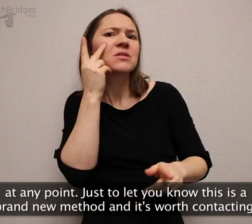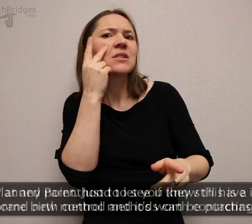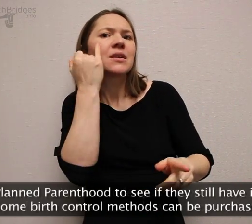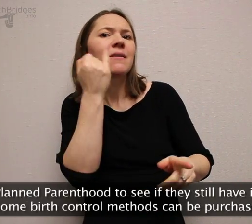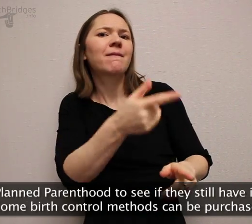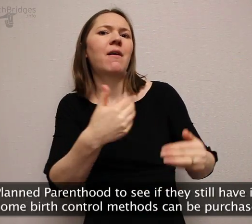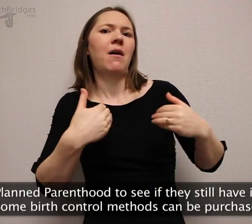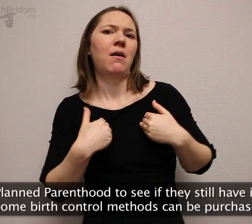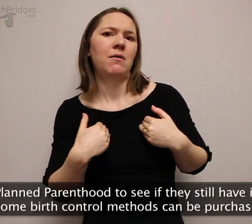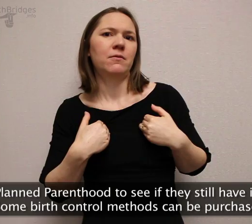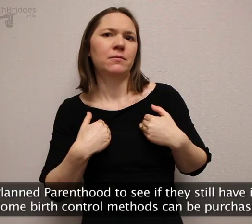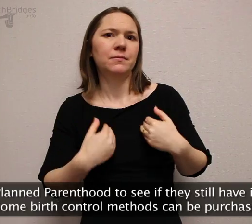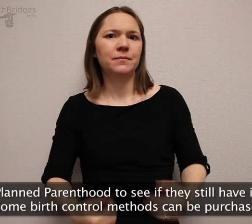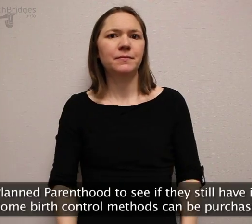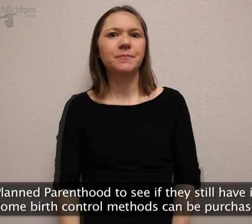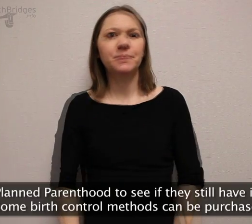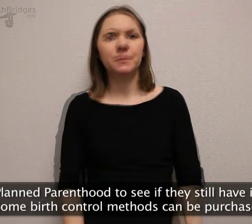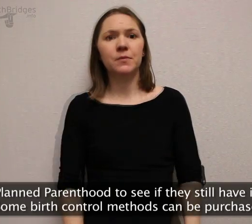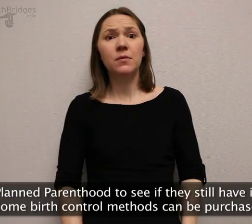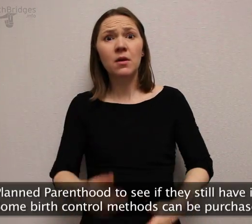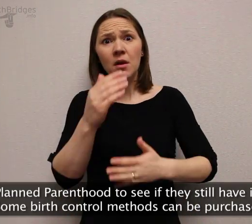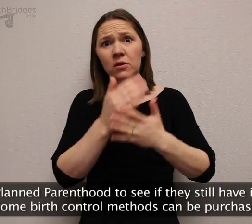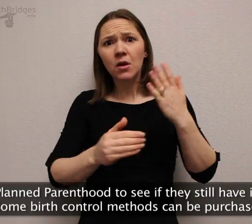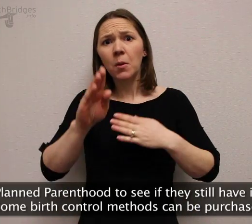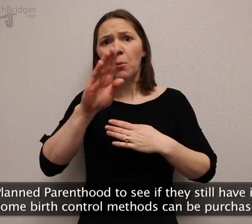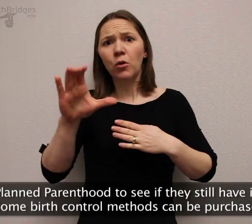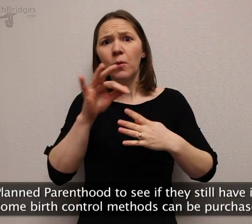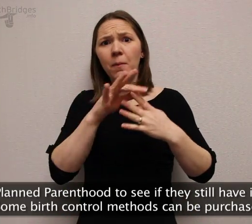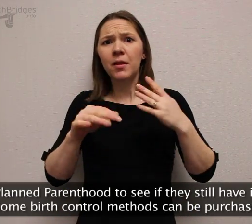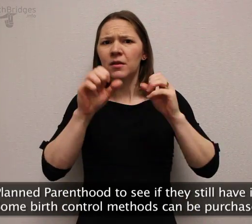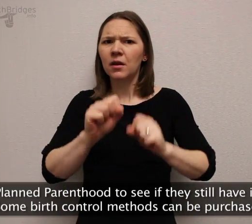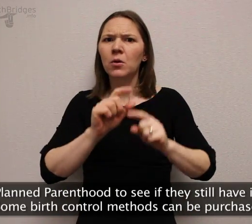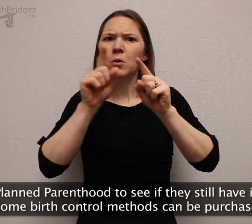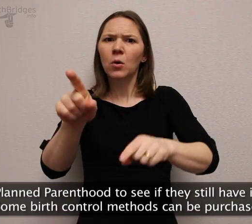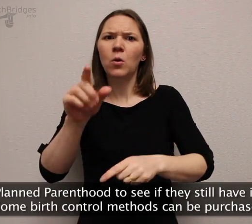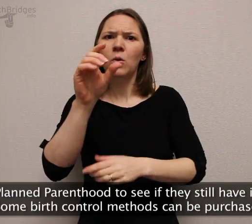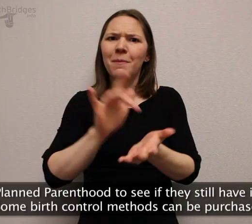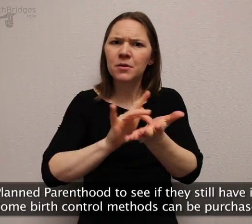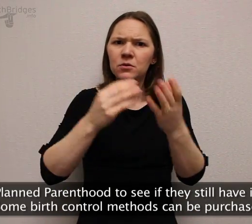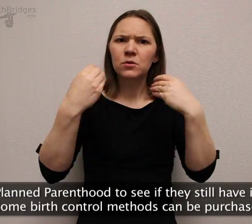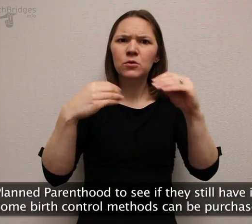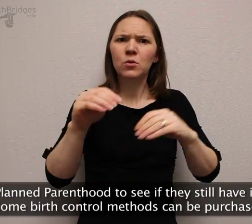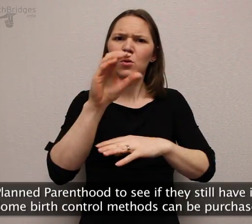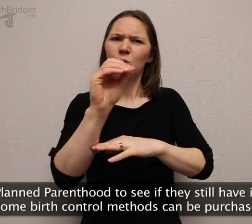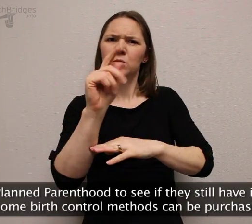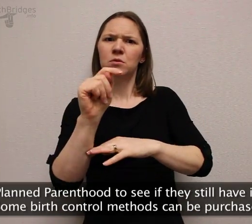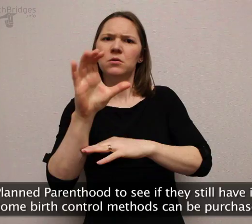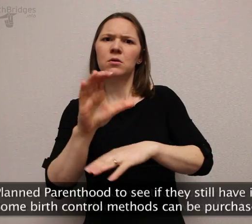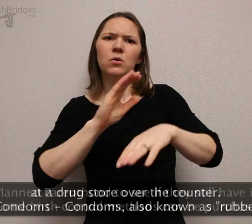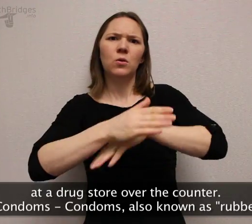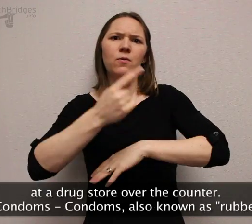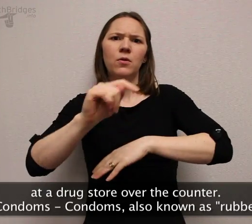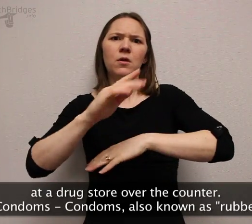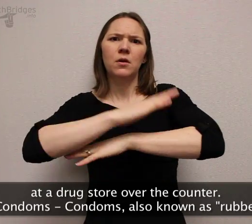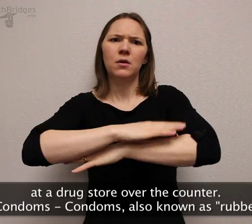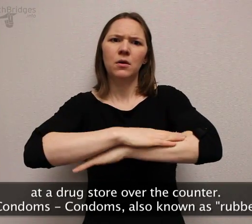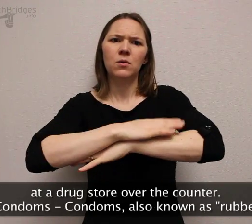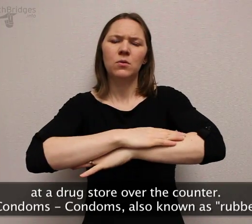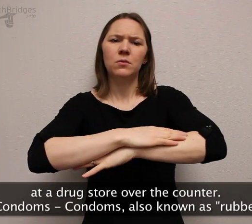Planned Parenthood to see if they still have it. Some birth control methods can be purchased at a drugstore over the